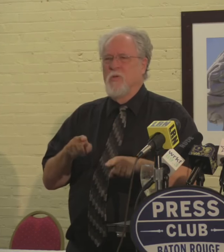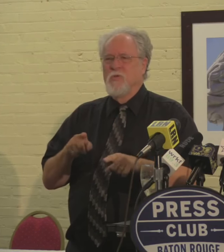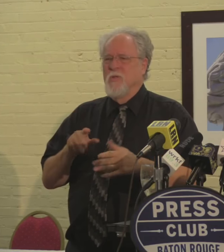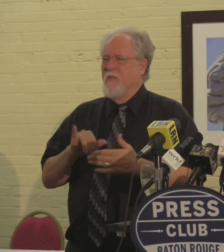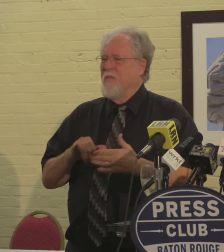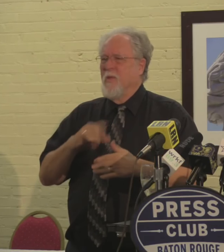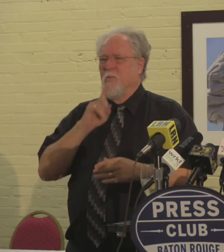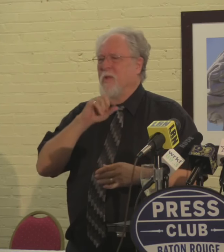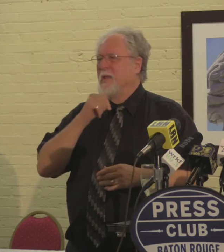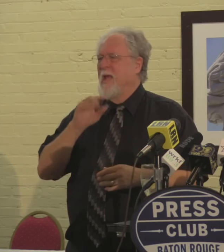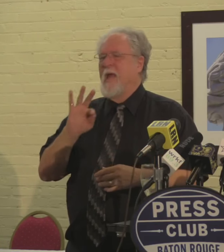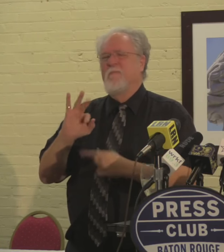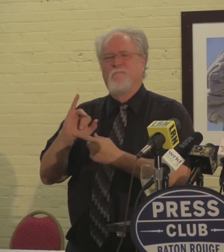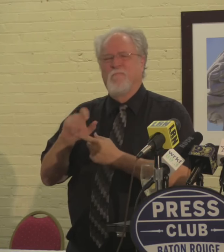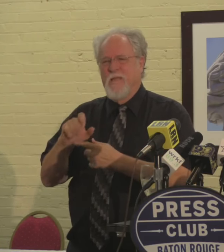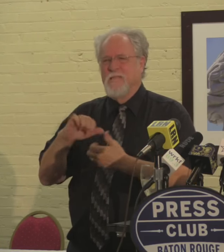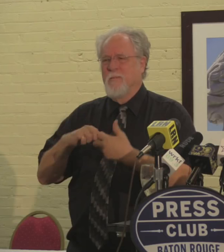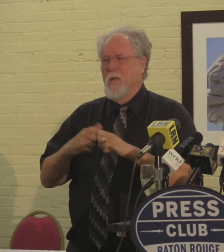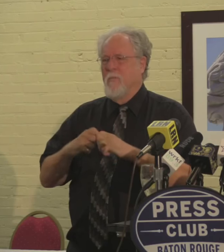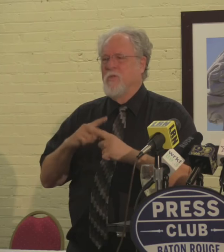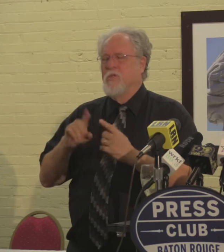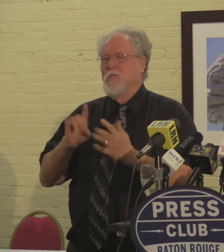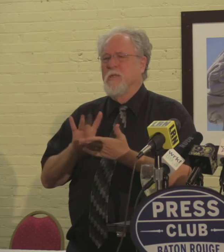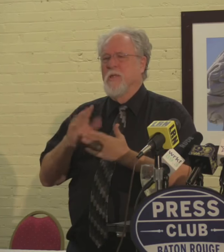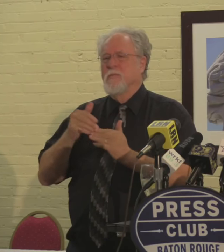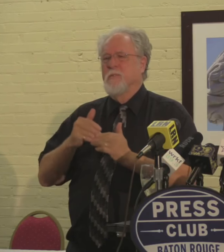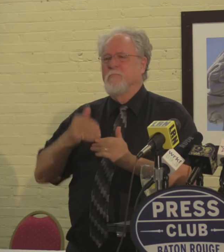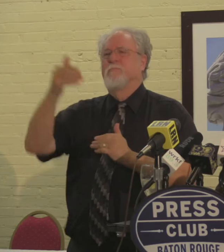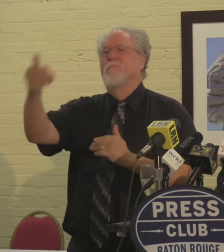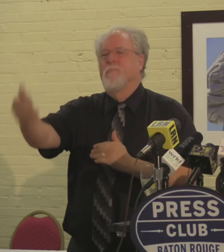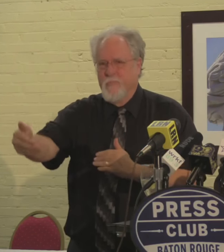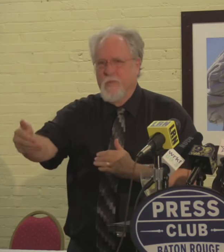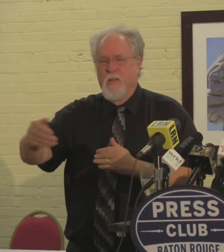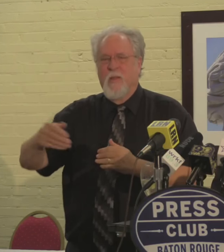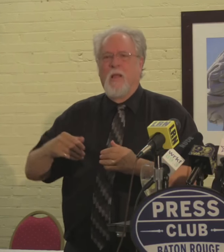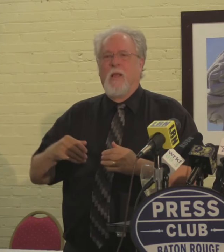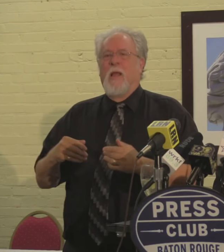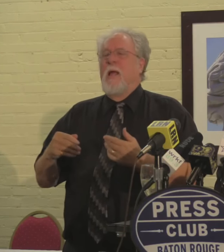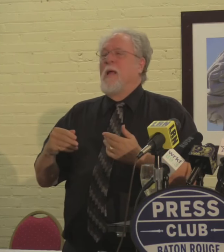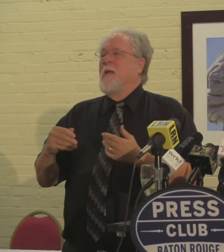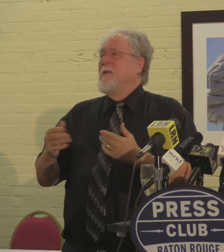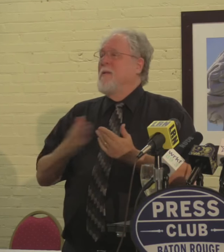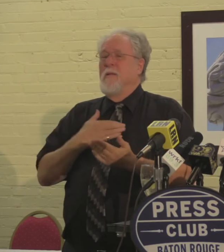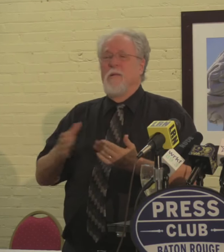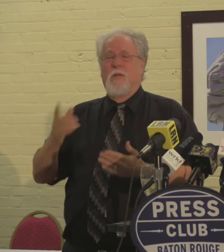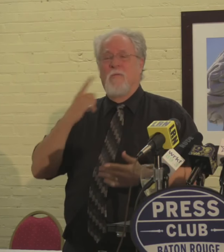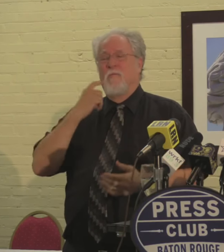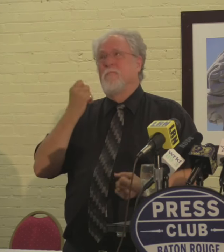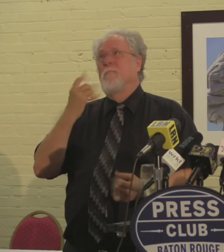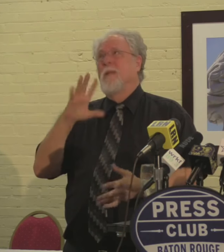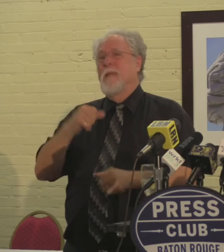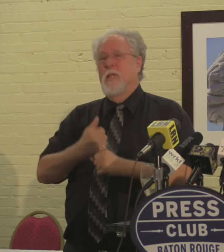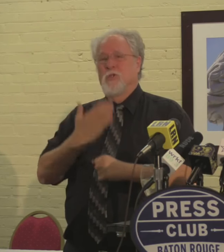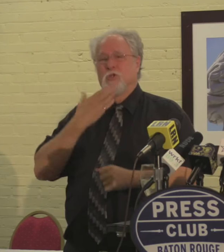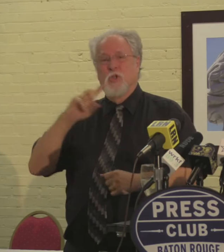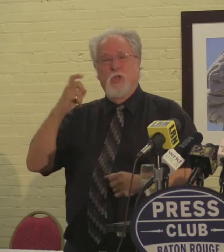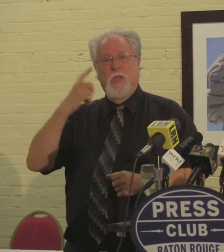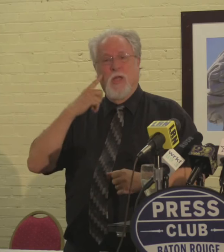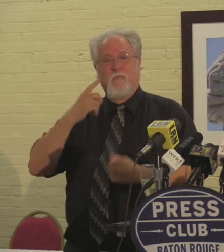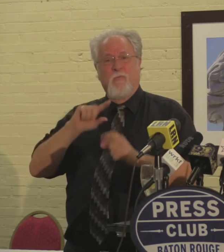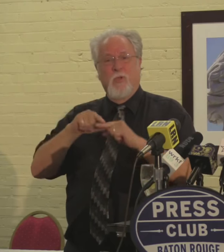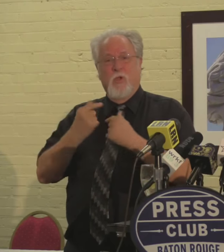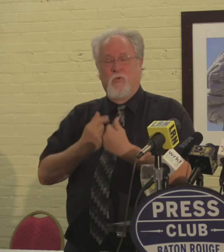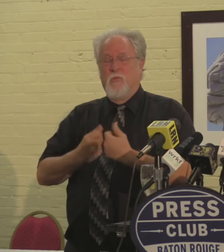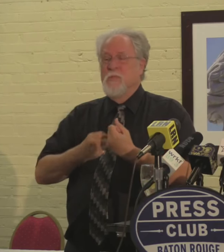that doesn't really fix the problem. It just kicks it down the road, despite the fact that for decades, good government groups have been